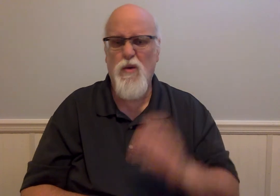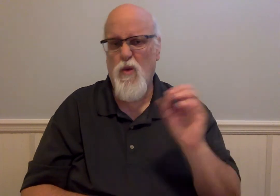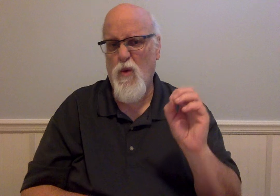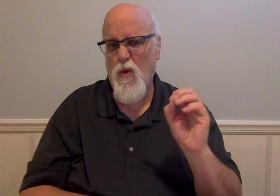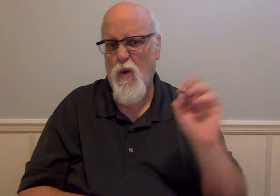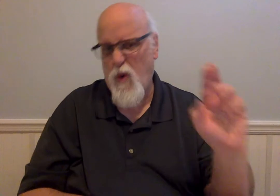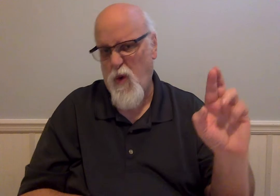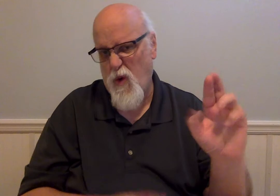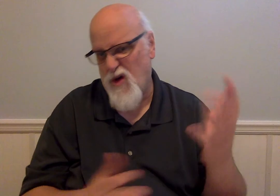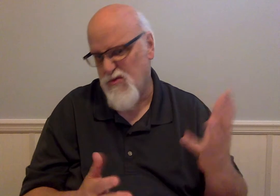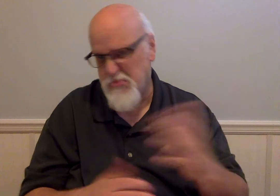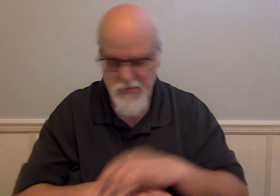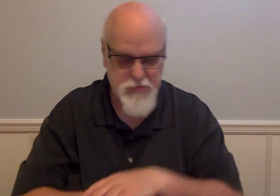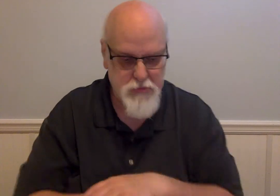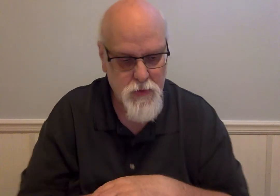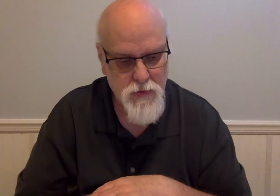or you can just finger spell that.